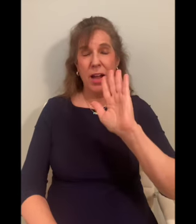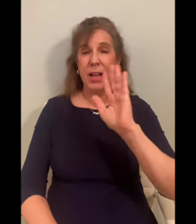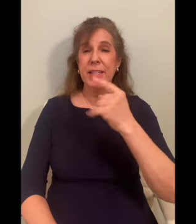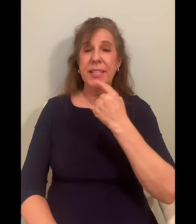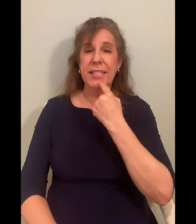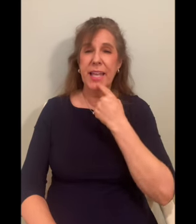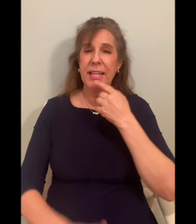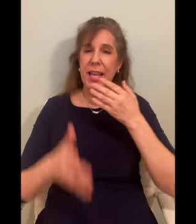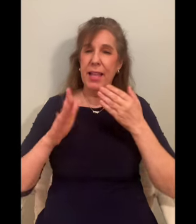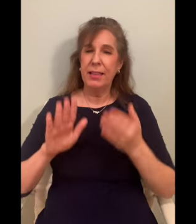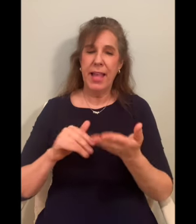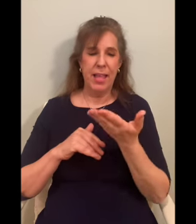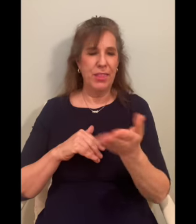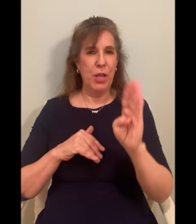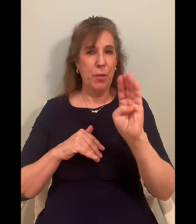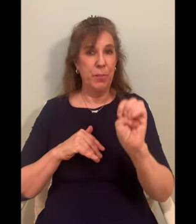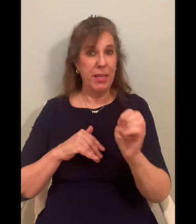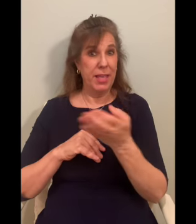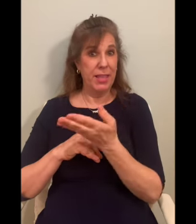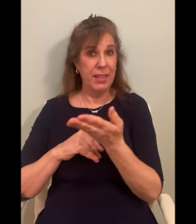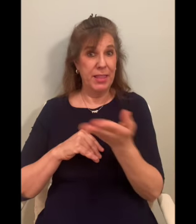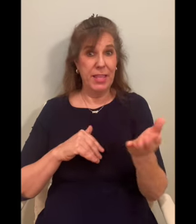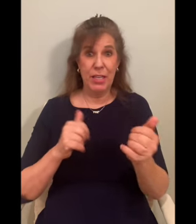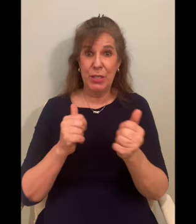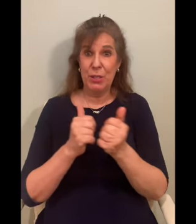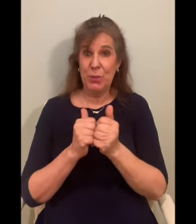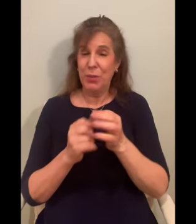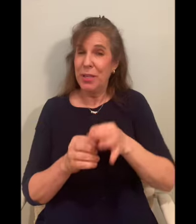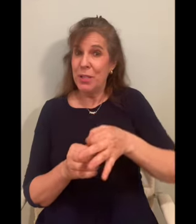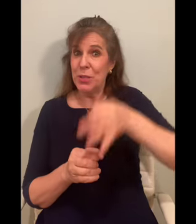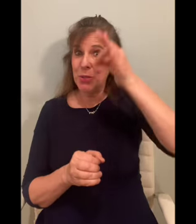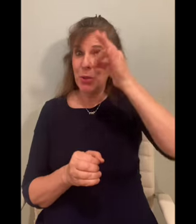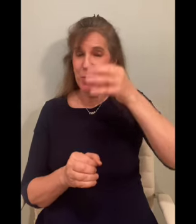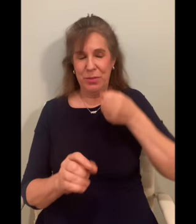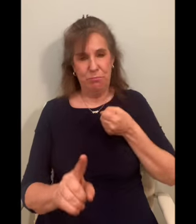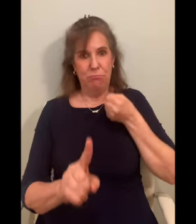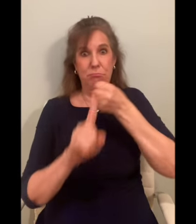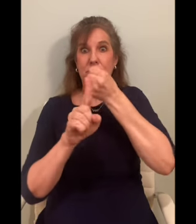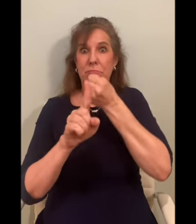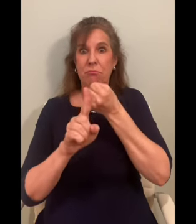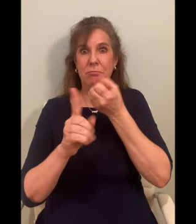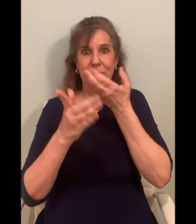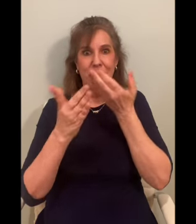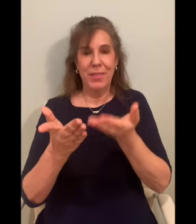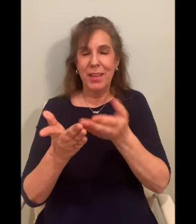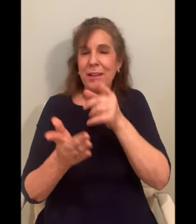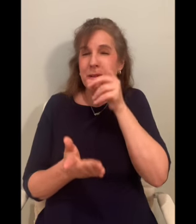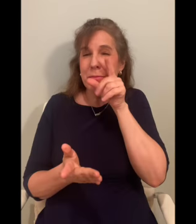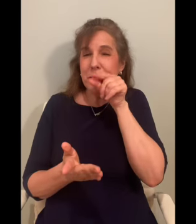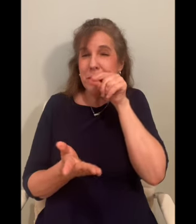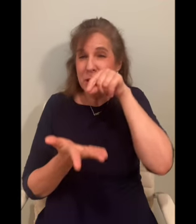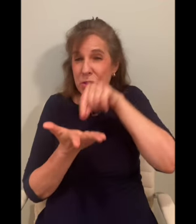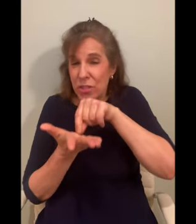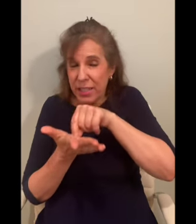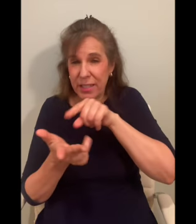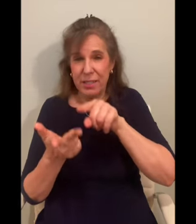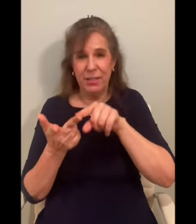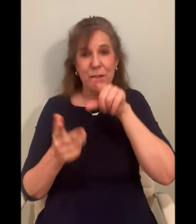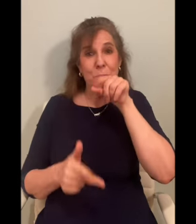created, and then appeared chickens and birds and fish. And it's interesting, it